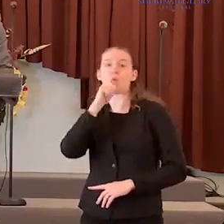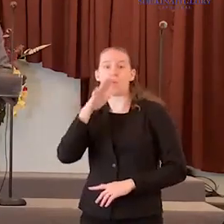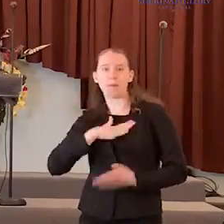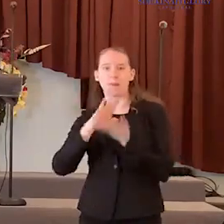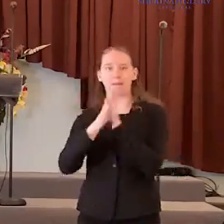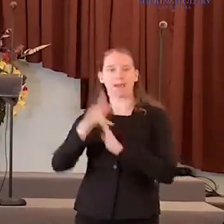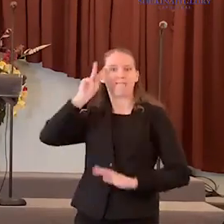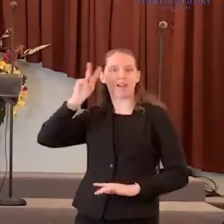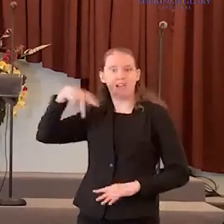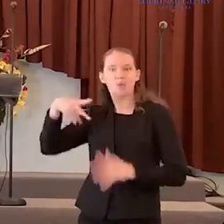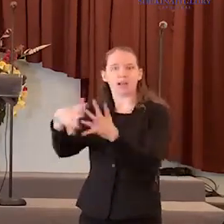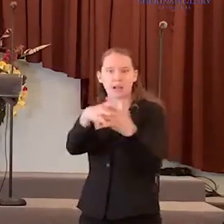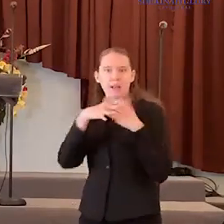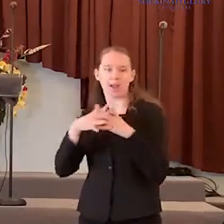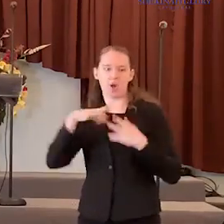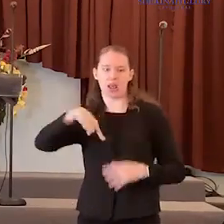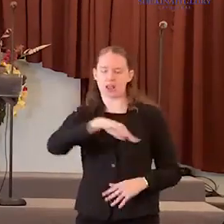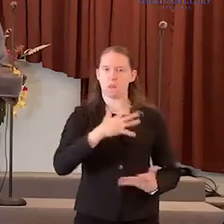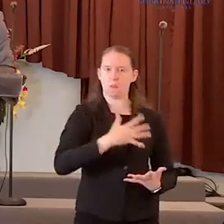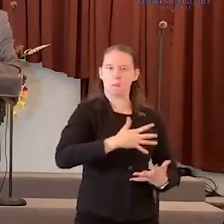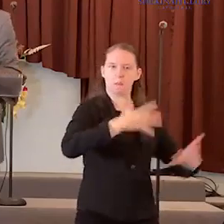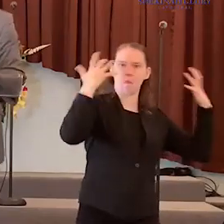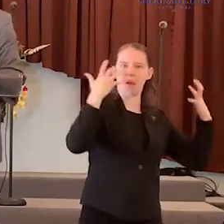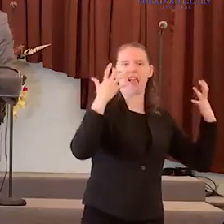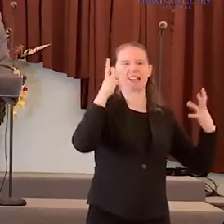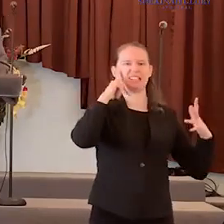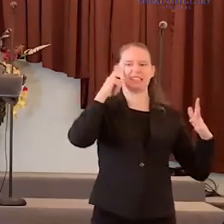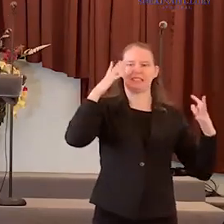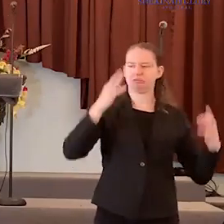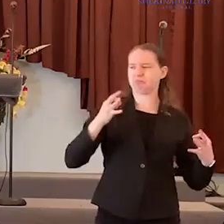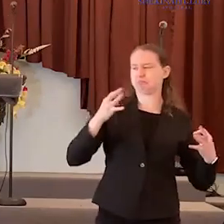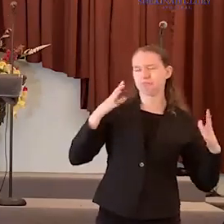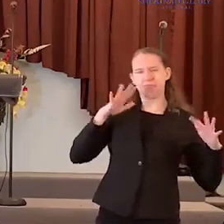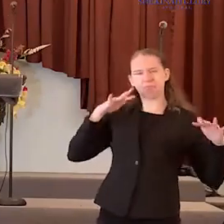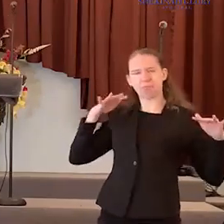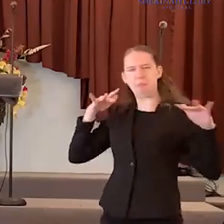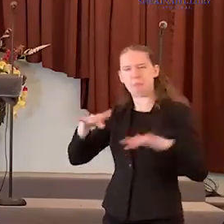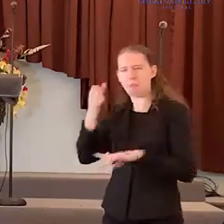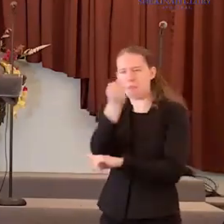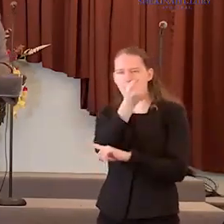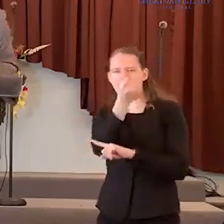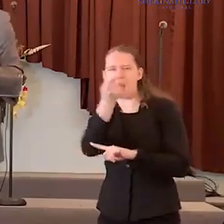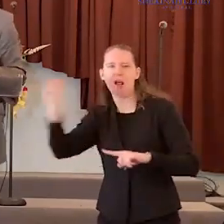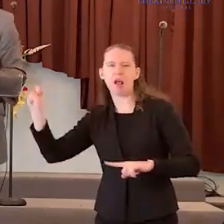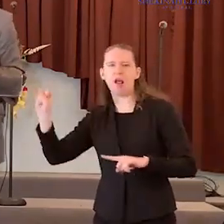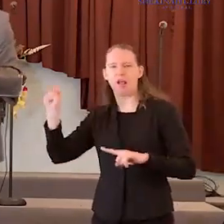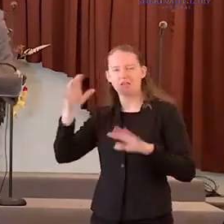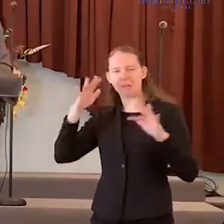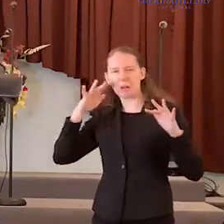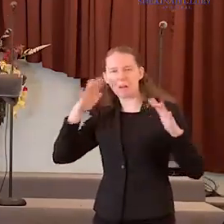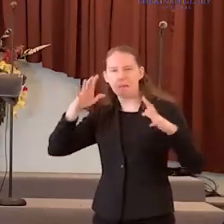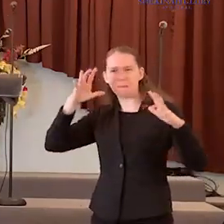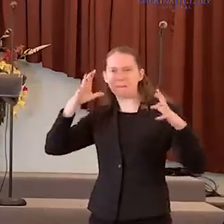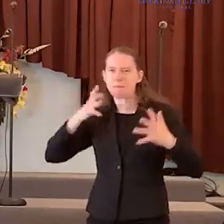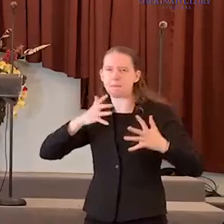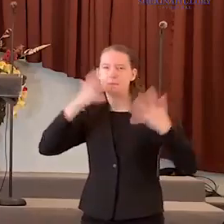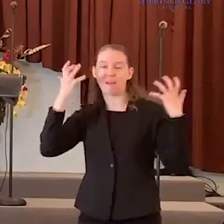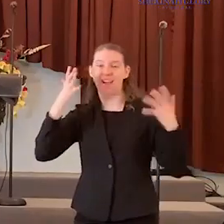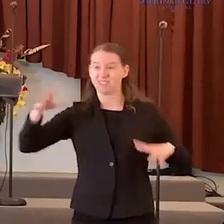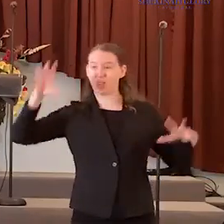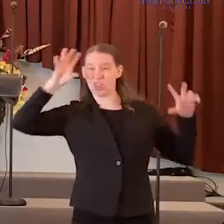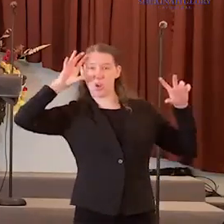the United States of America. They strong to protest it, and on behalf of the president that